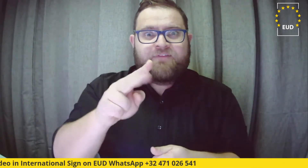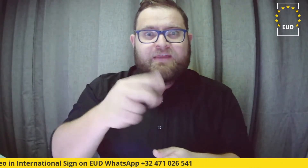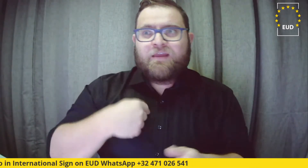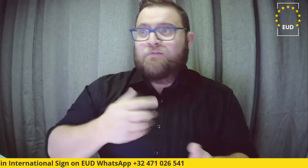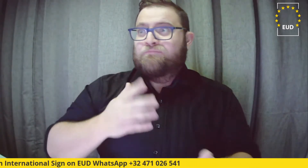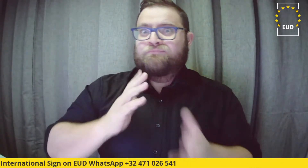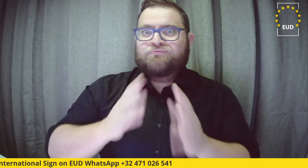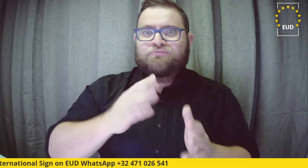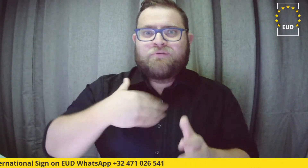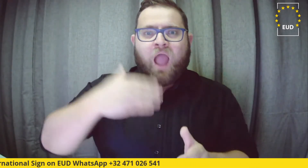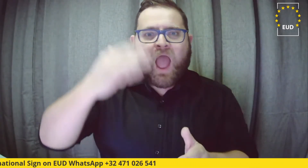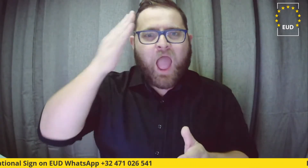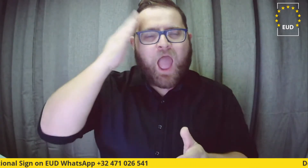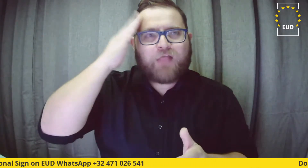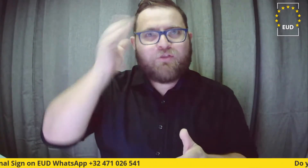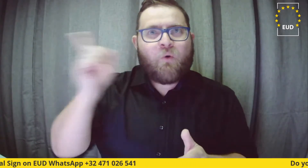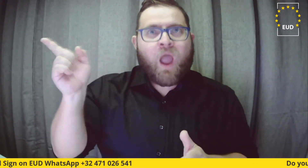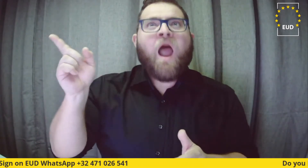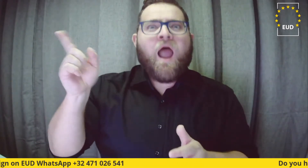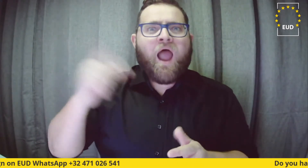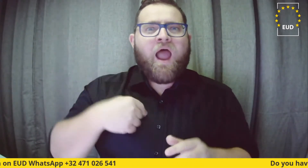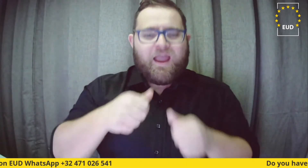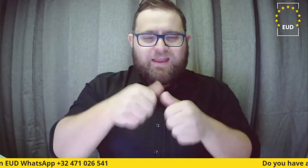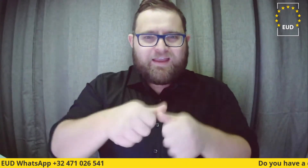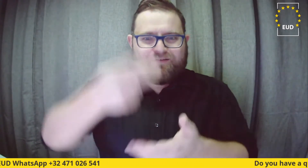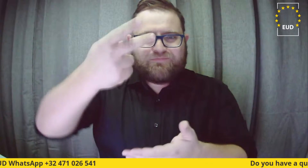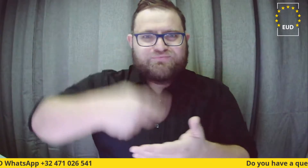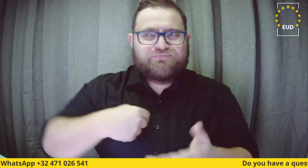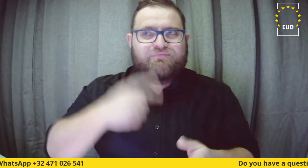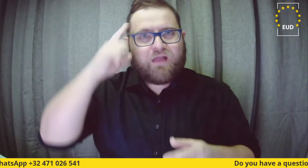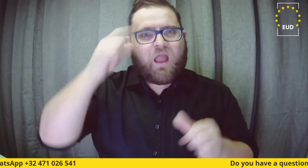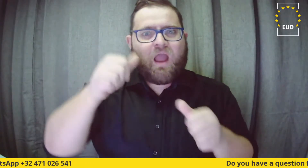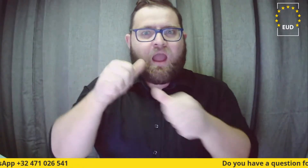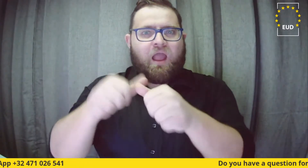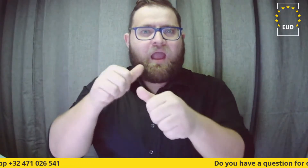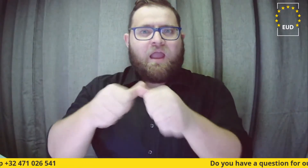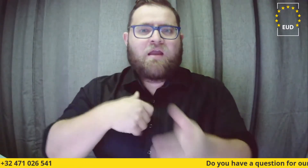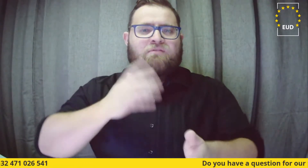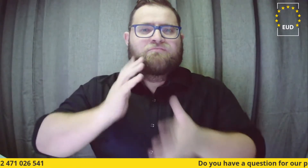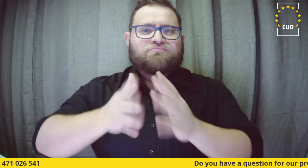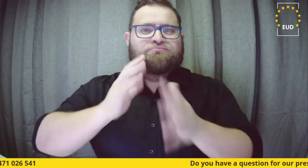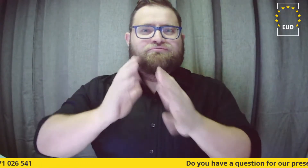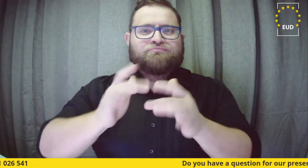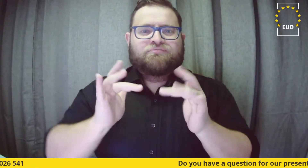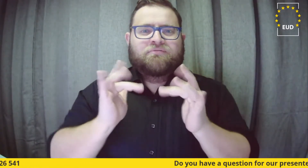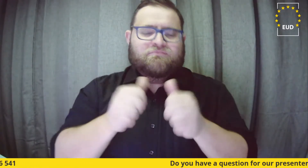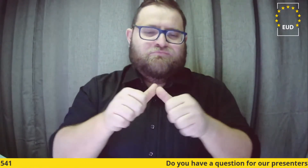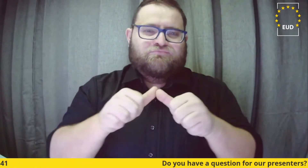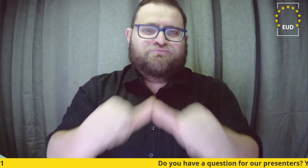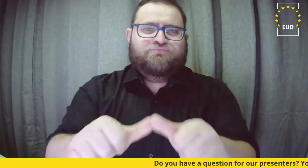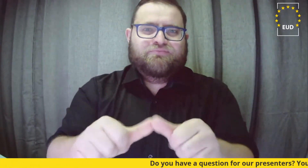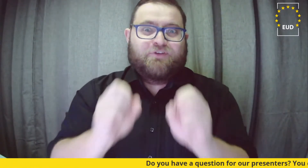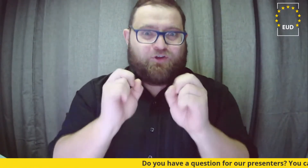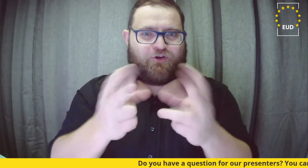with what's happening in the world. They read the newspapers, they have to be aware of what issues are current in the world.